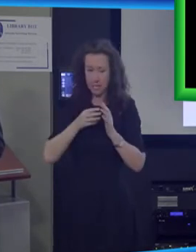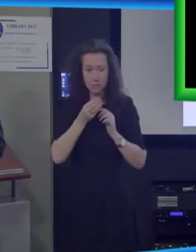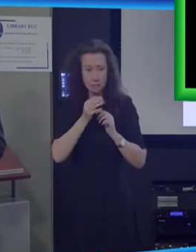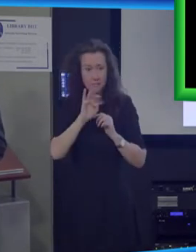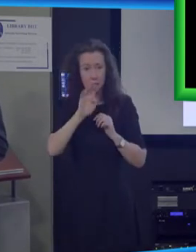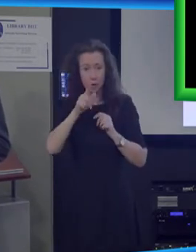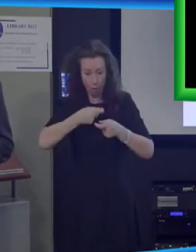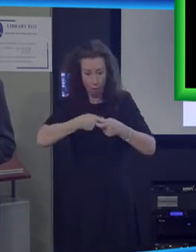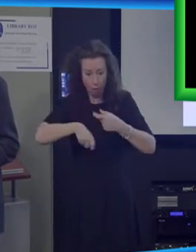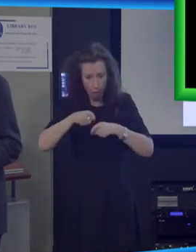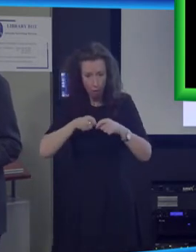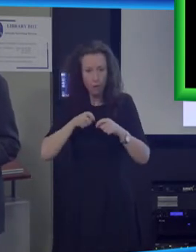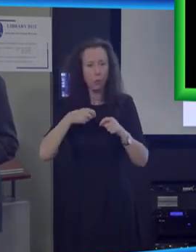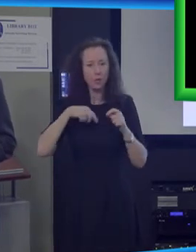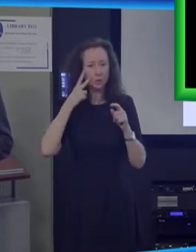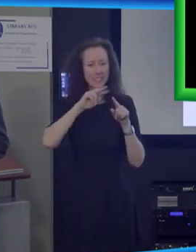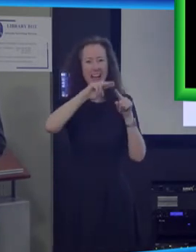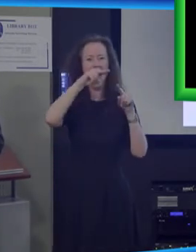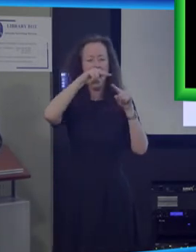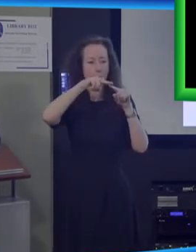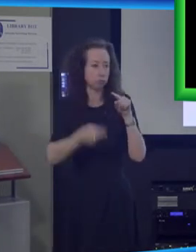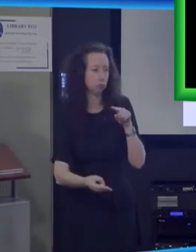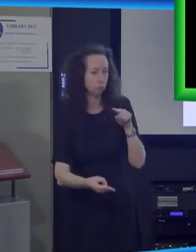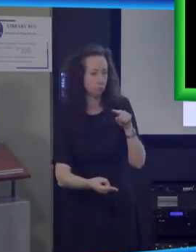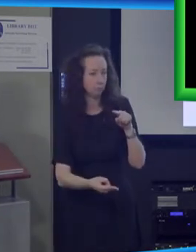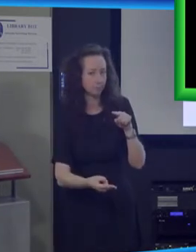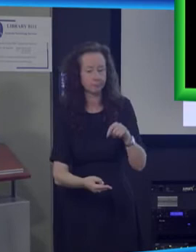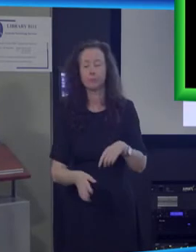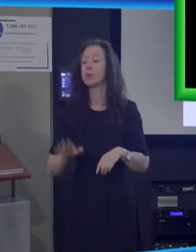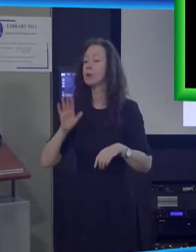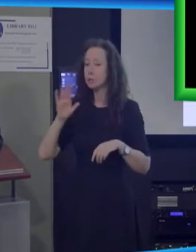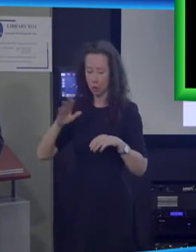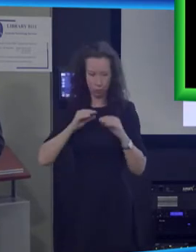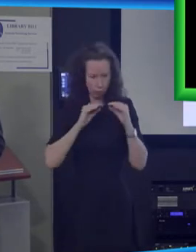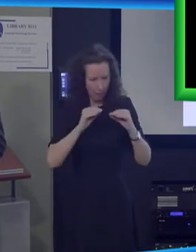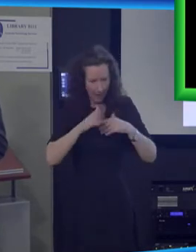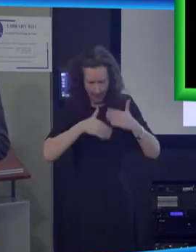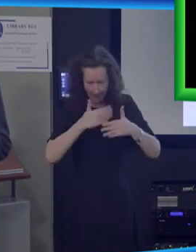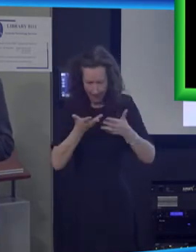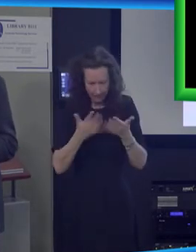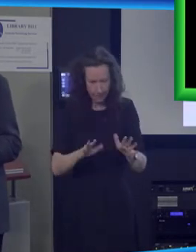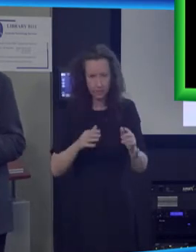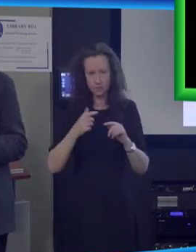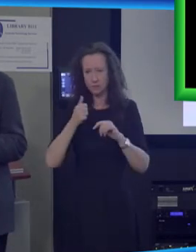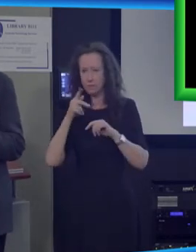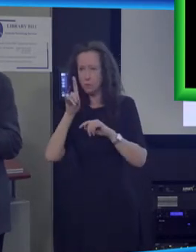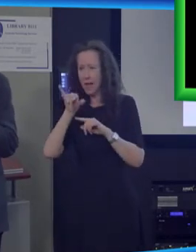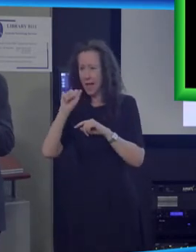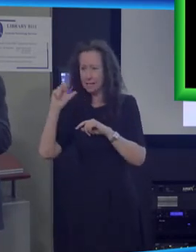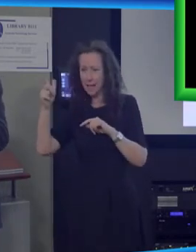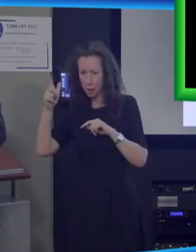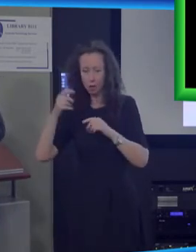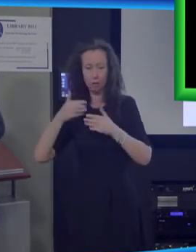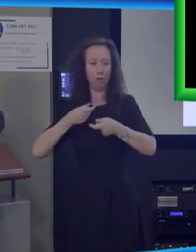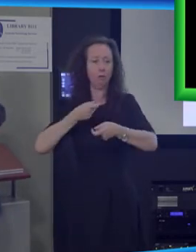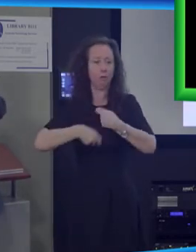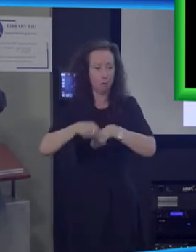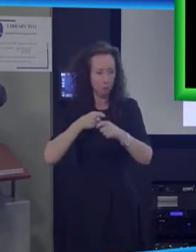children. So a few days after initial training, children are asked to design experiments with novel materials.